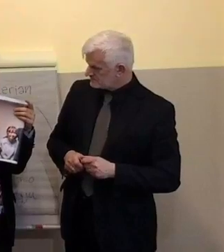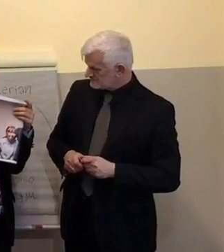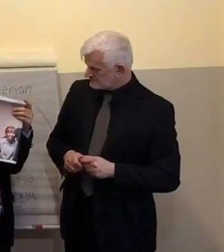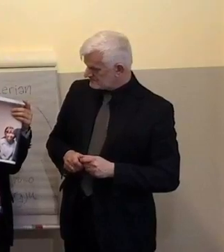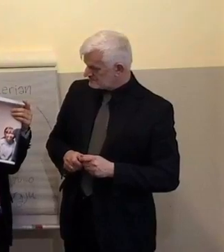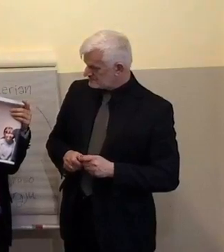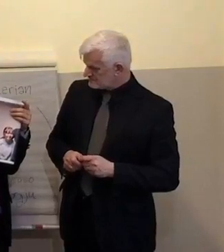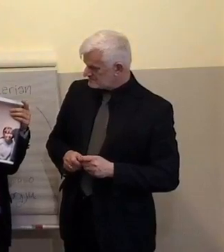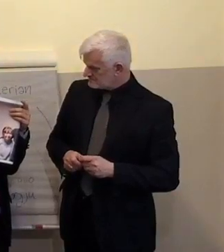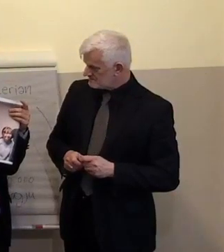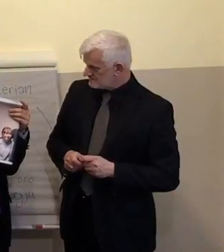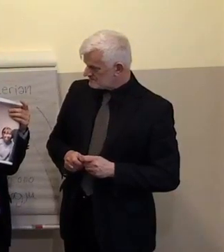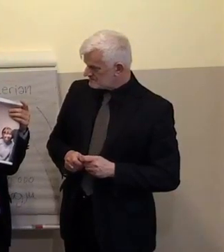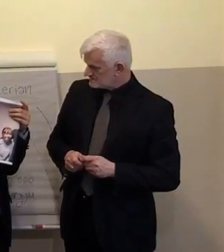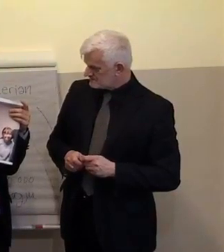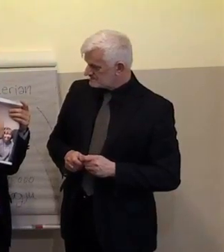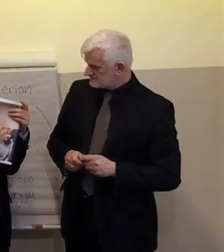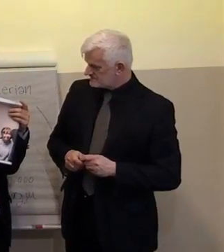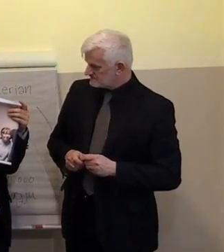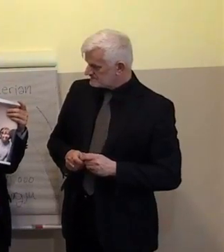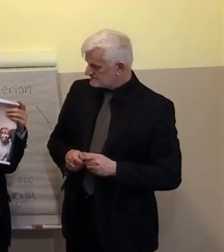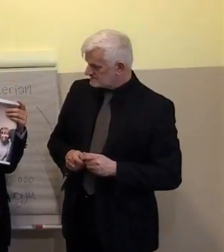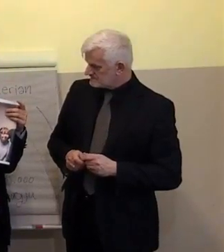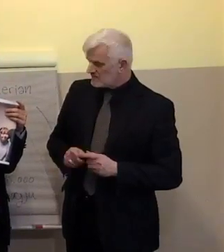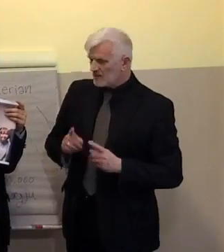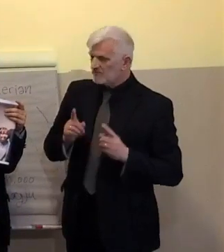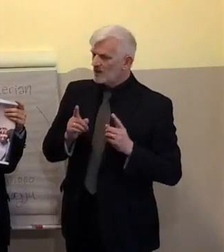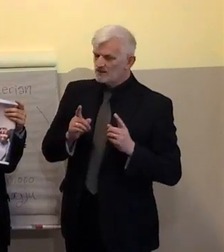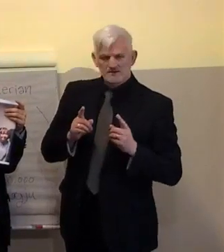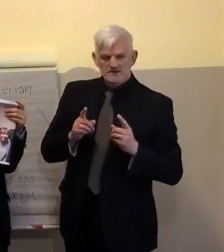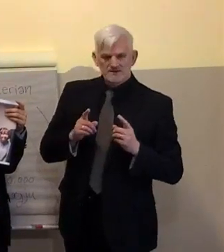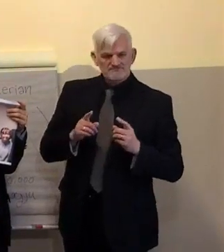the lady, the converted one, couldn't come.